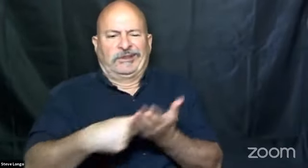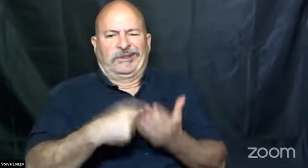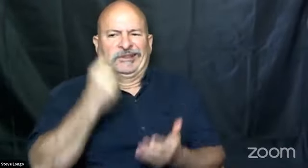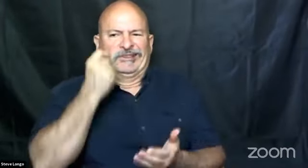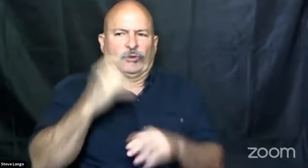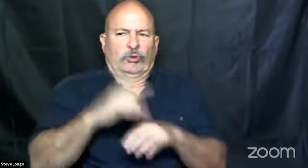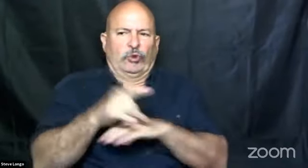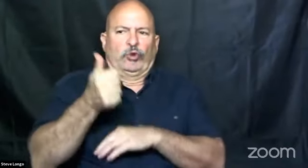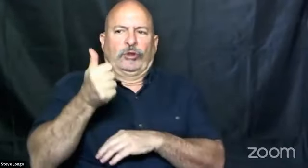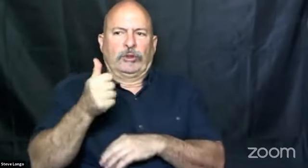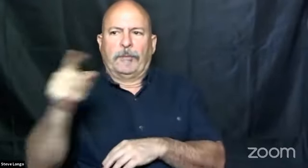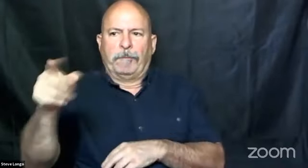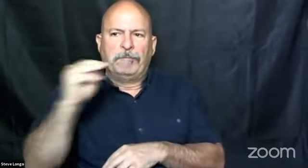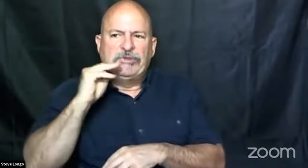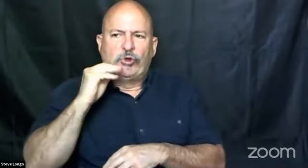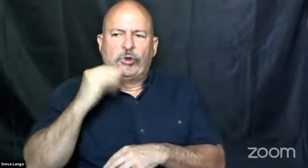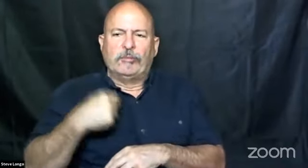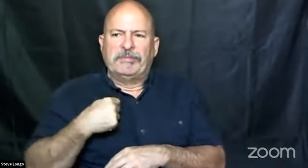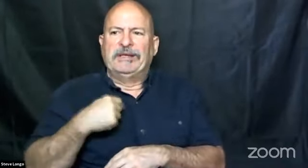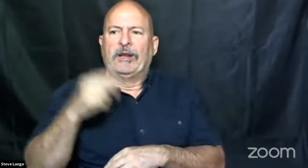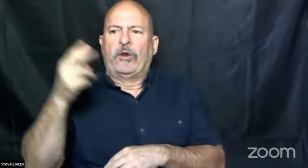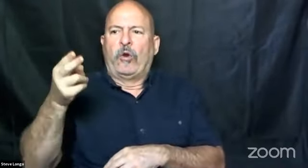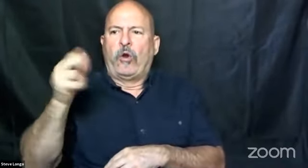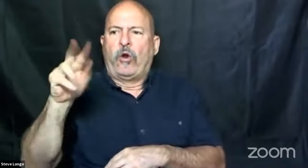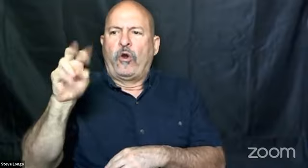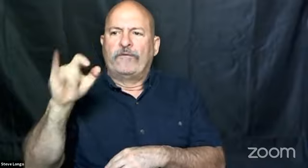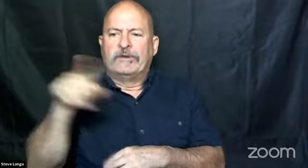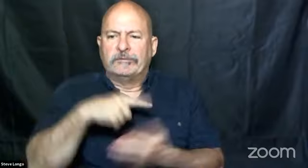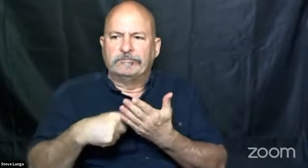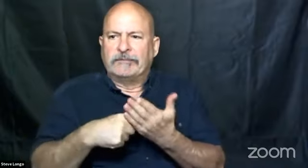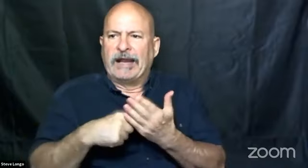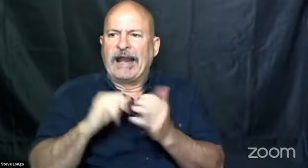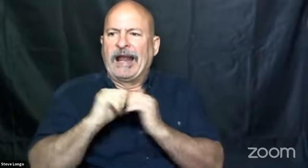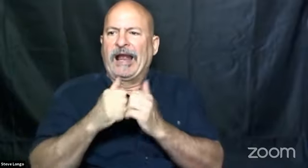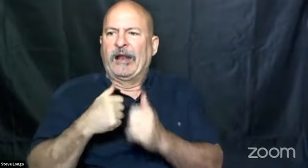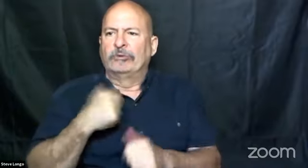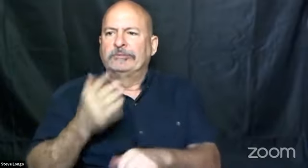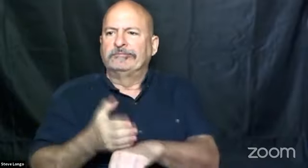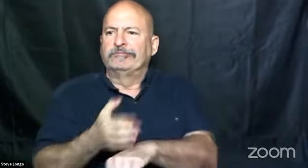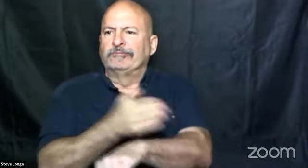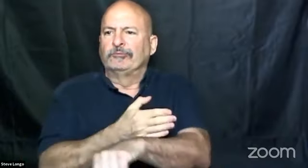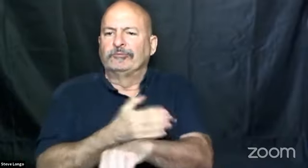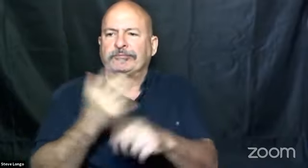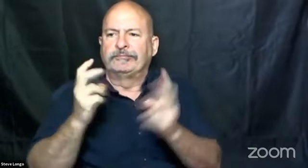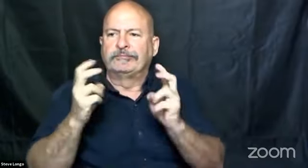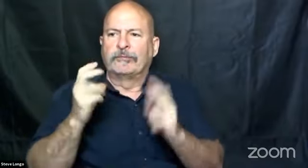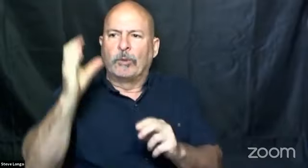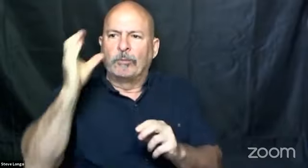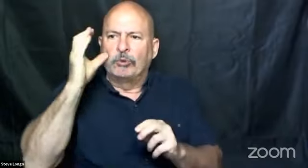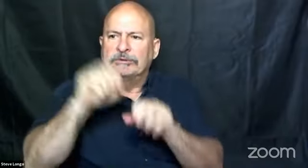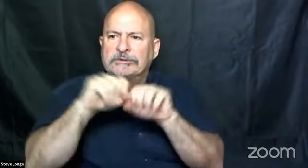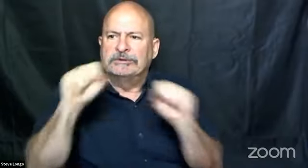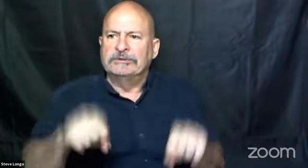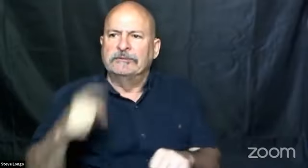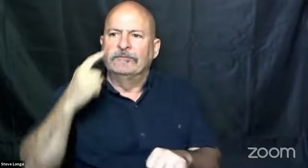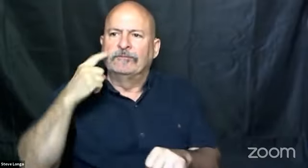So one final thing that I did want to mention is Michelle and I were discussing earlier in terms of DHHSC and how